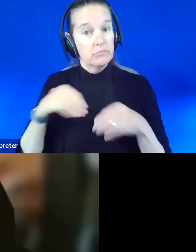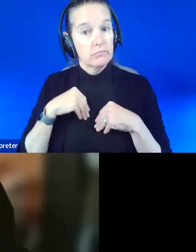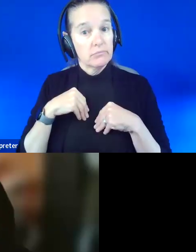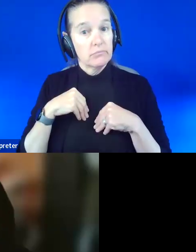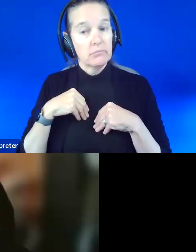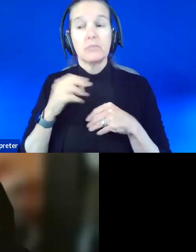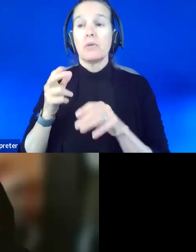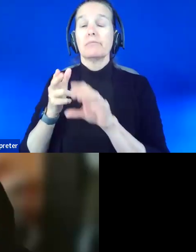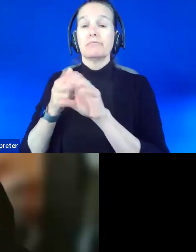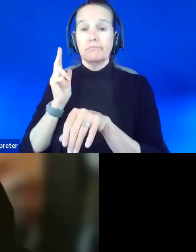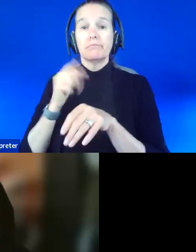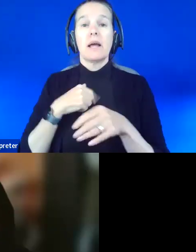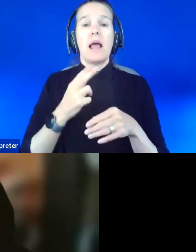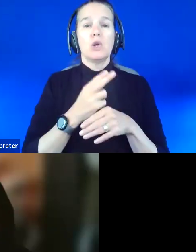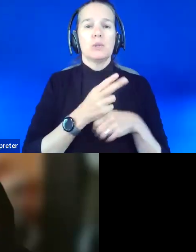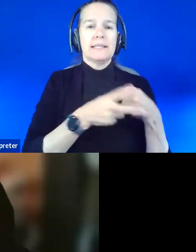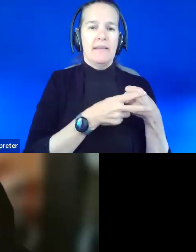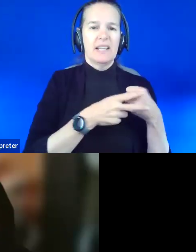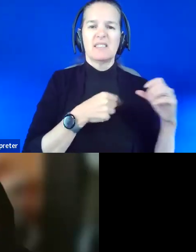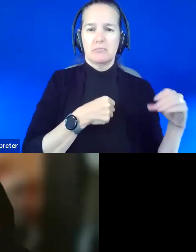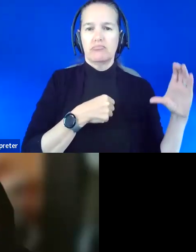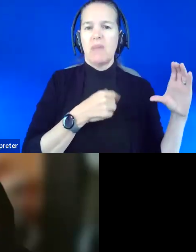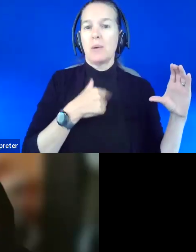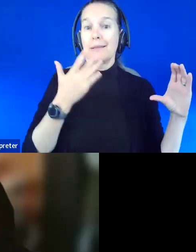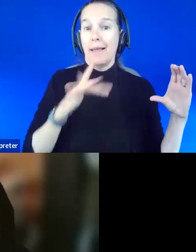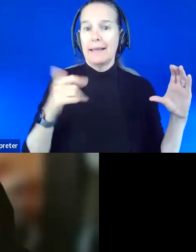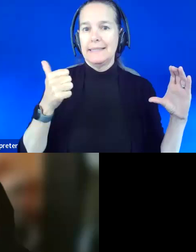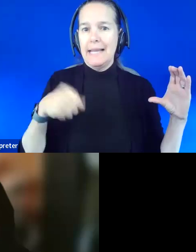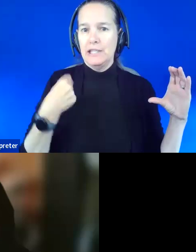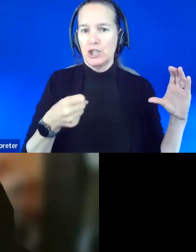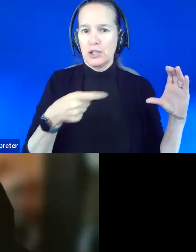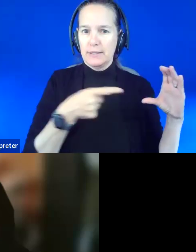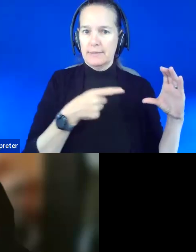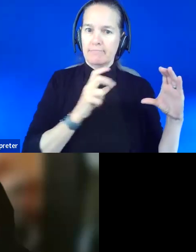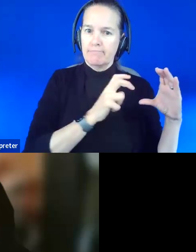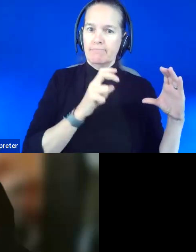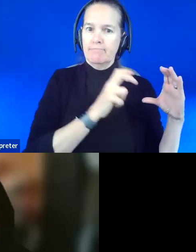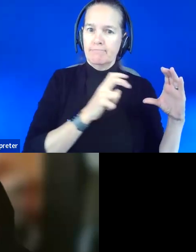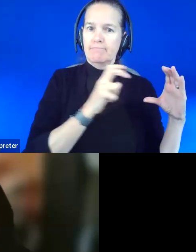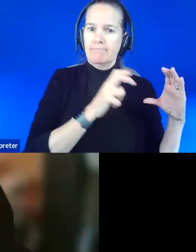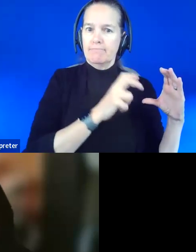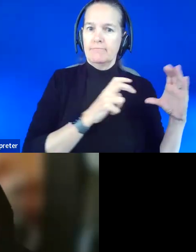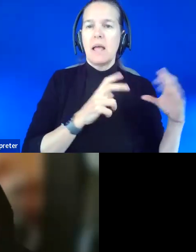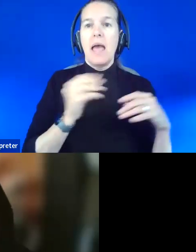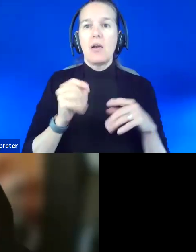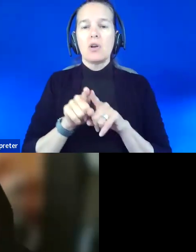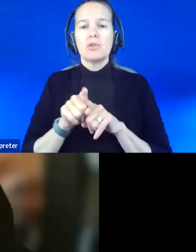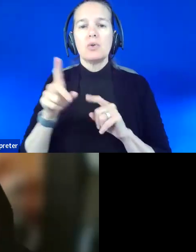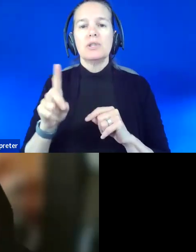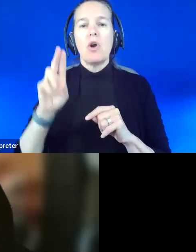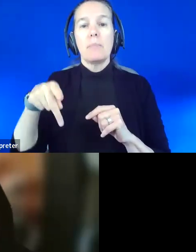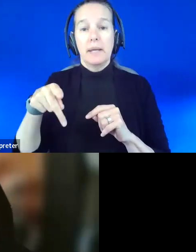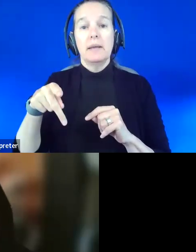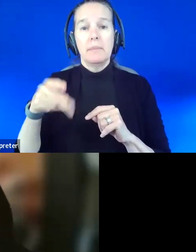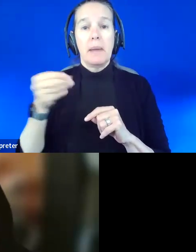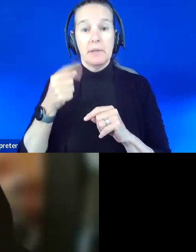able to use savings that I was lucky enough to have built up from 10 years of white collar work, but also the DRP payments, not just to cover my